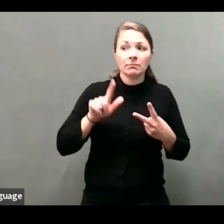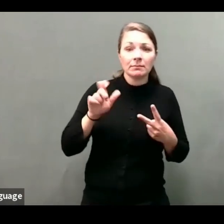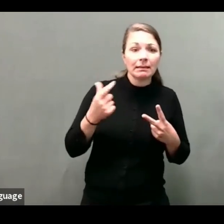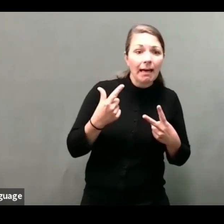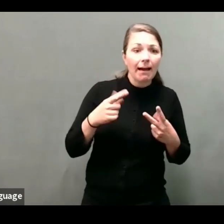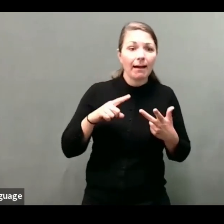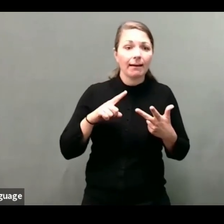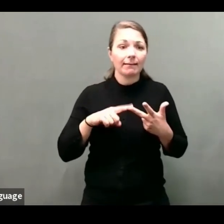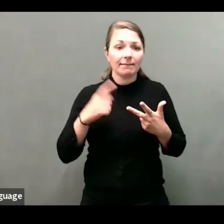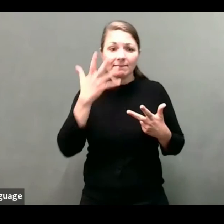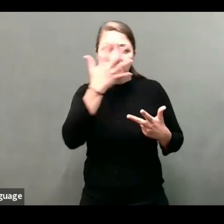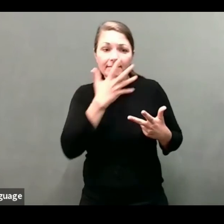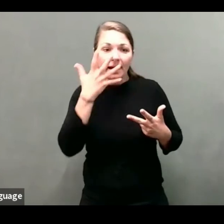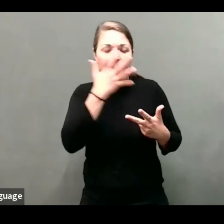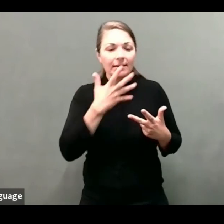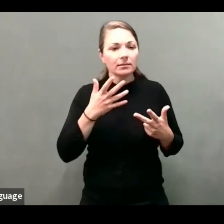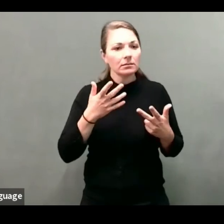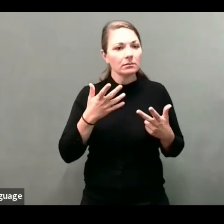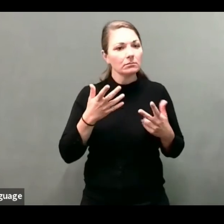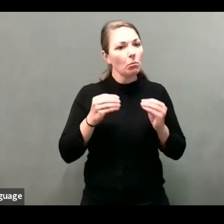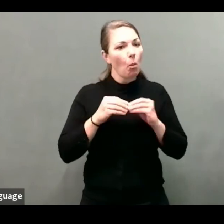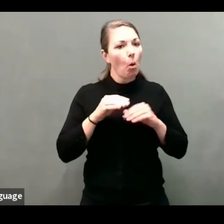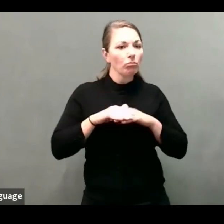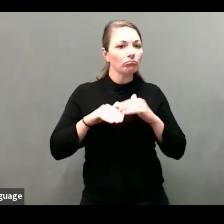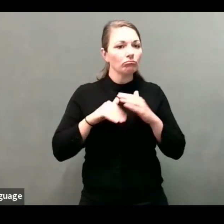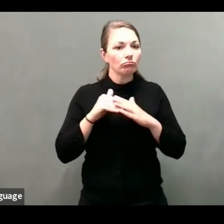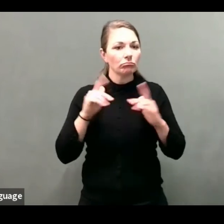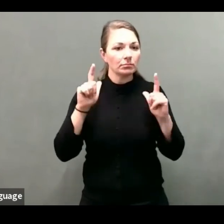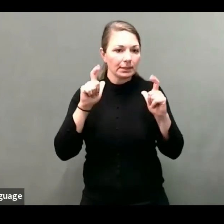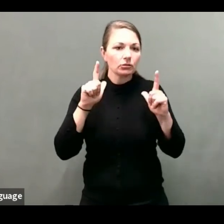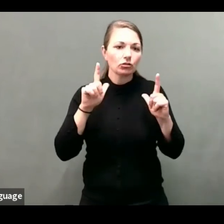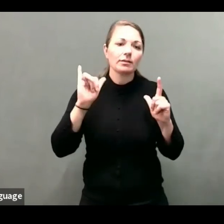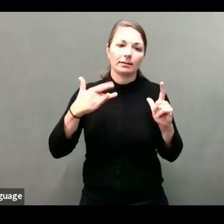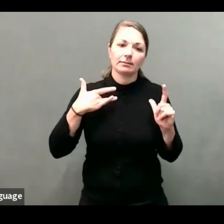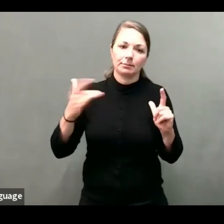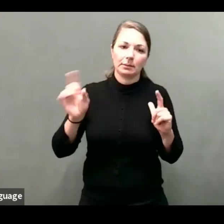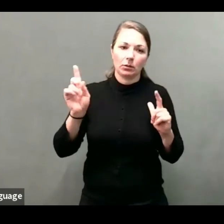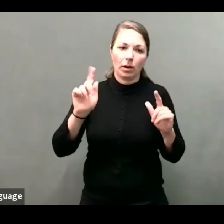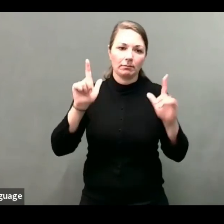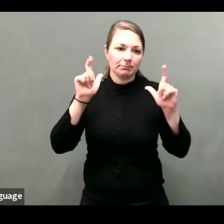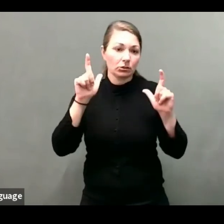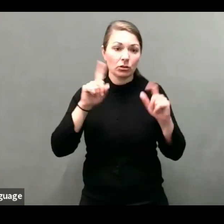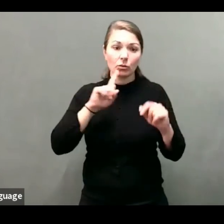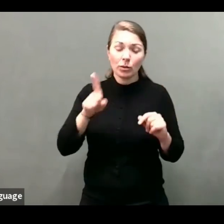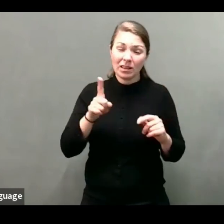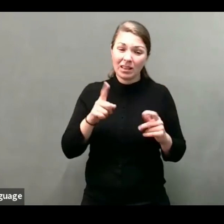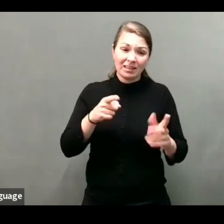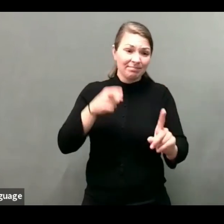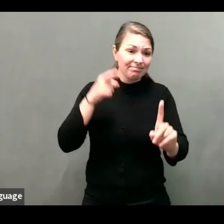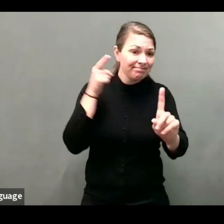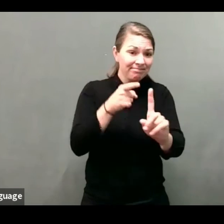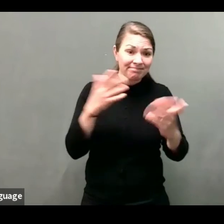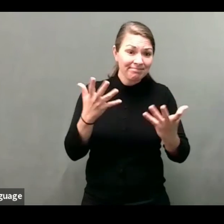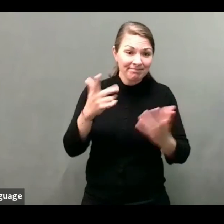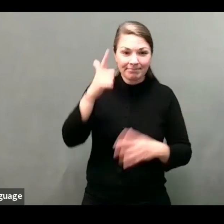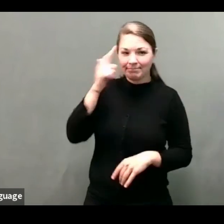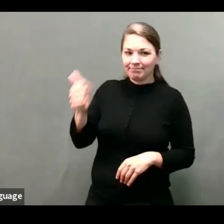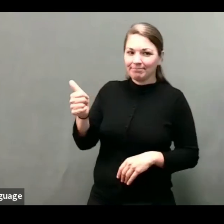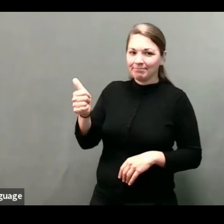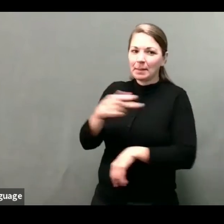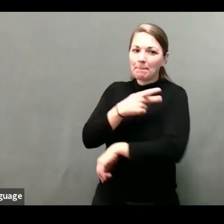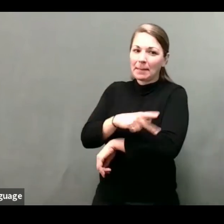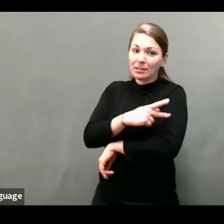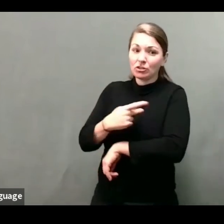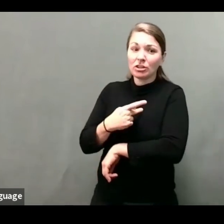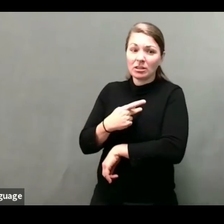with, that's more likely where photographs will be taken. Again, totally up to the patient if they choose to